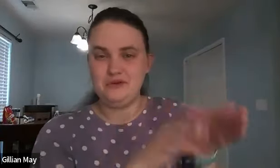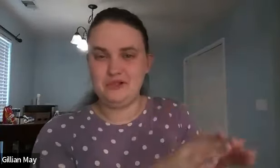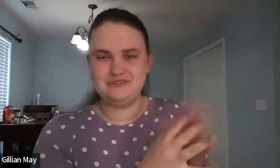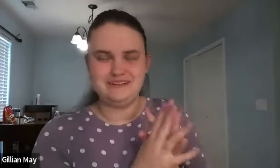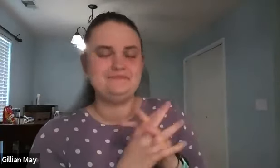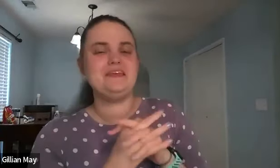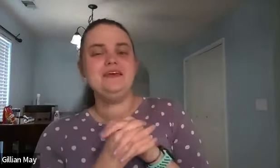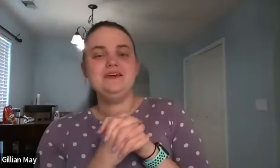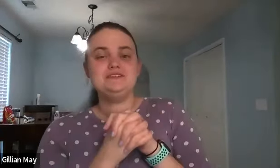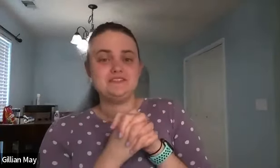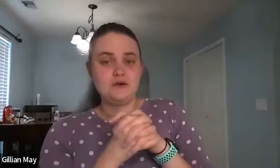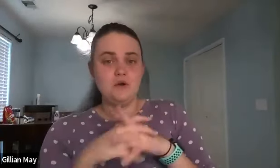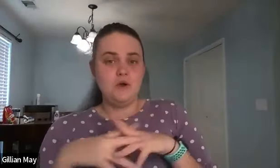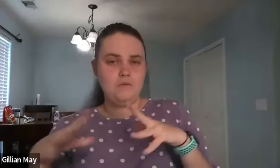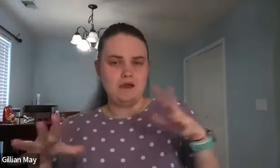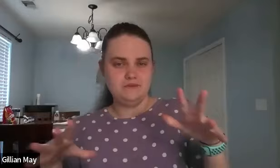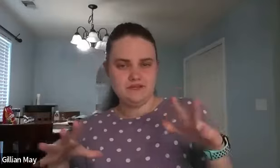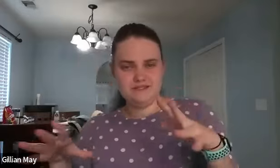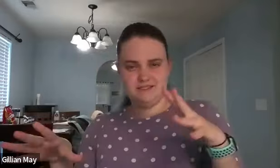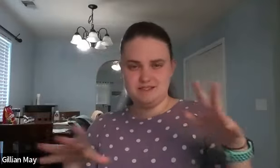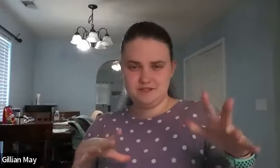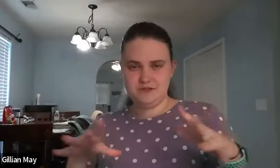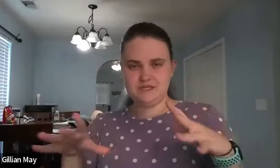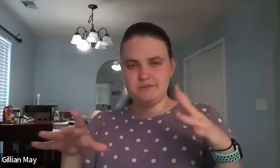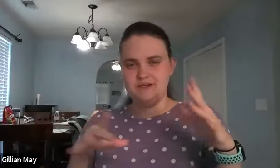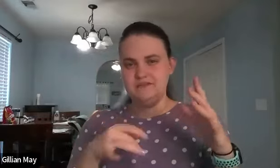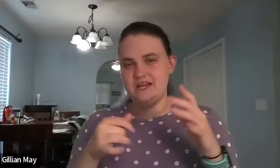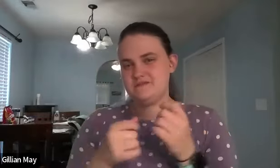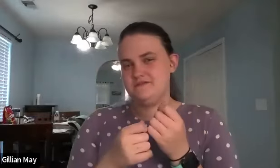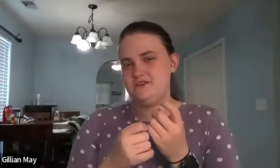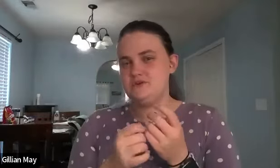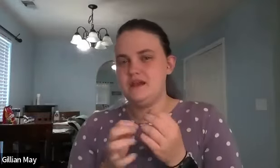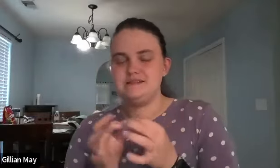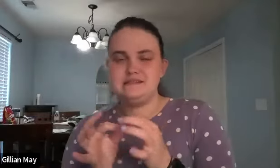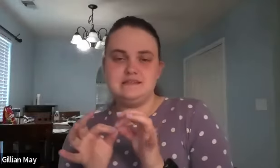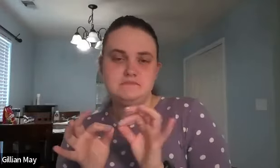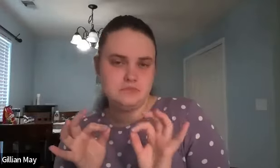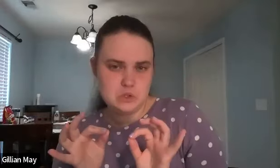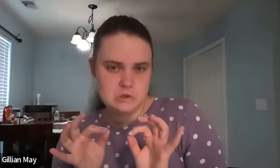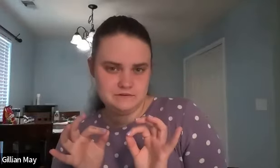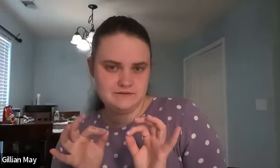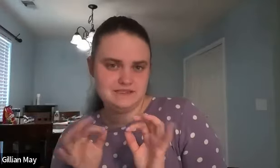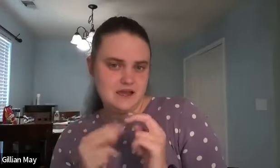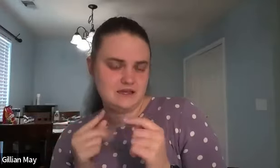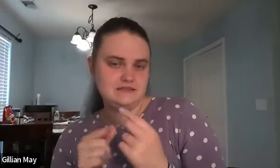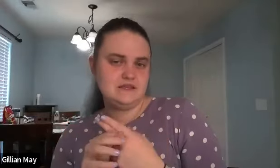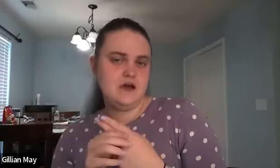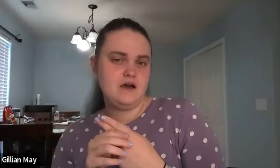closed on it. So what I'm gonna do is I'm gonna give you guys a few kind of simple signs of